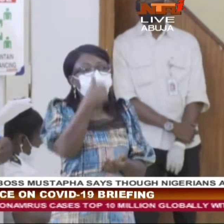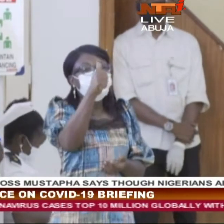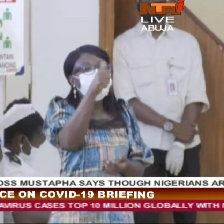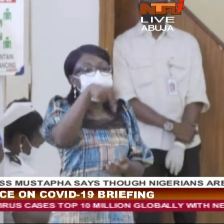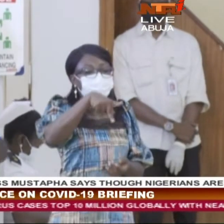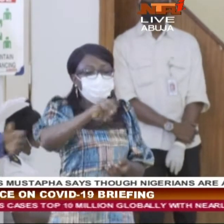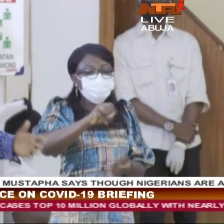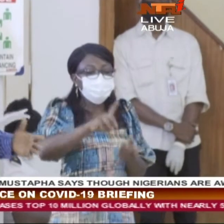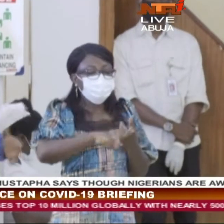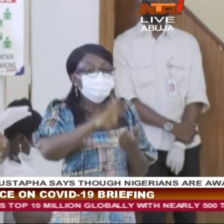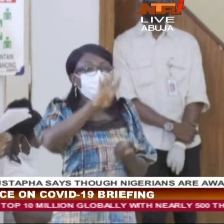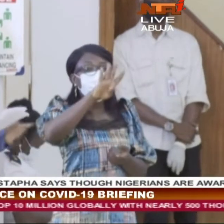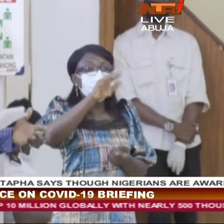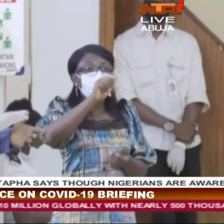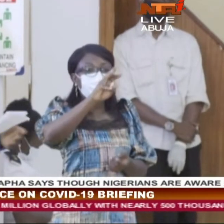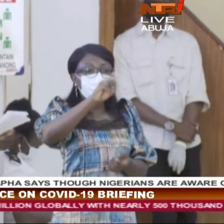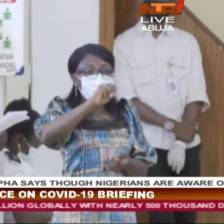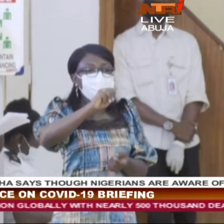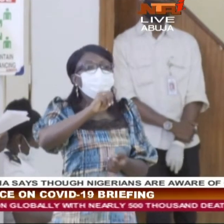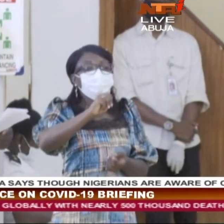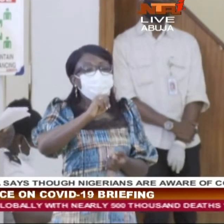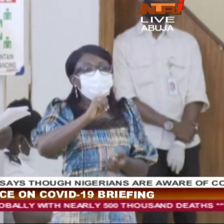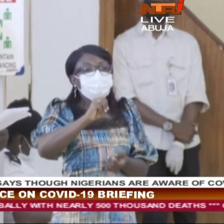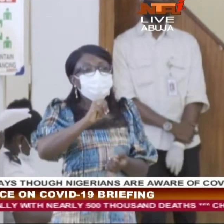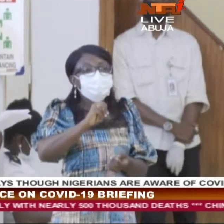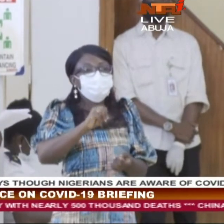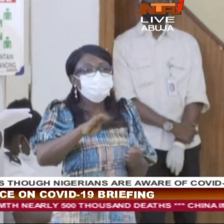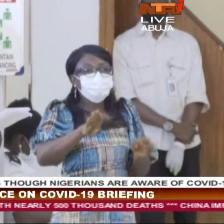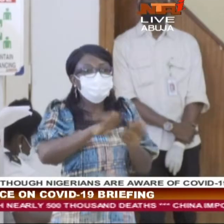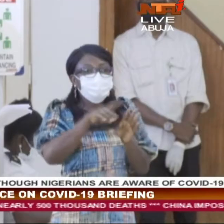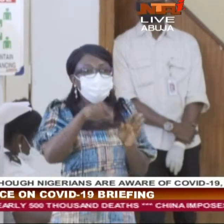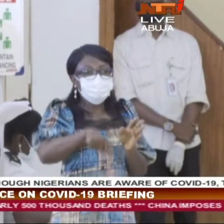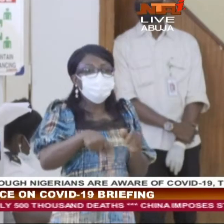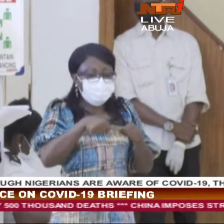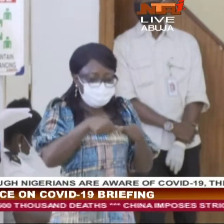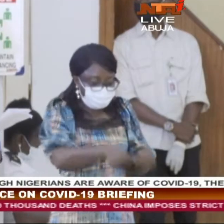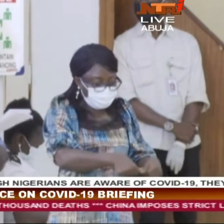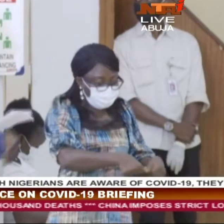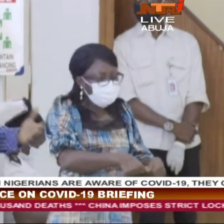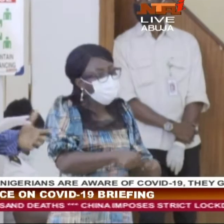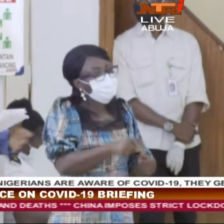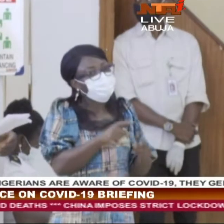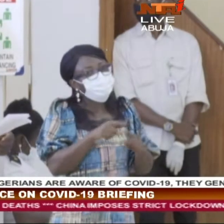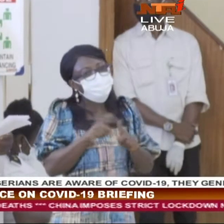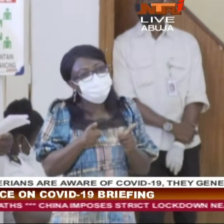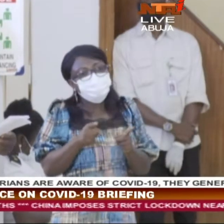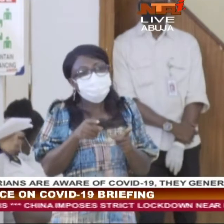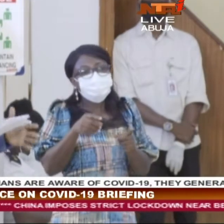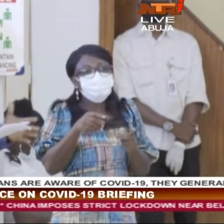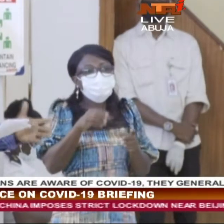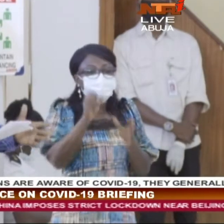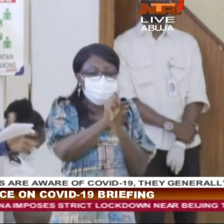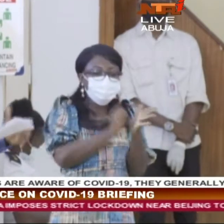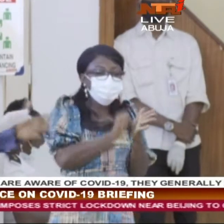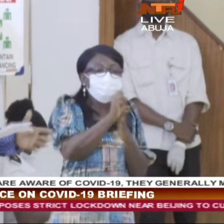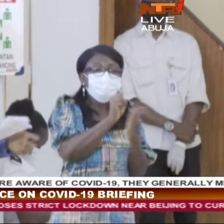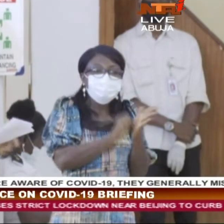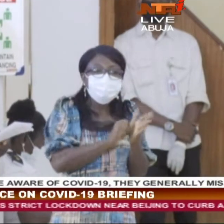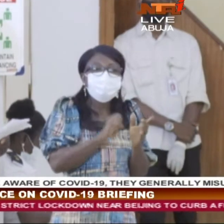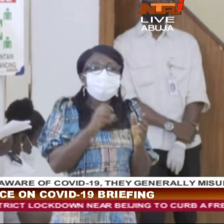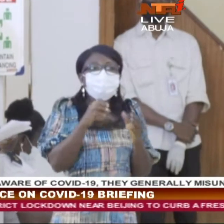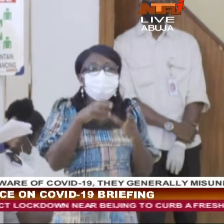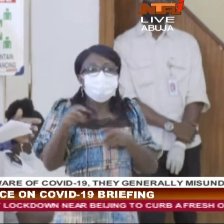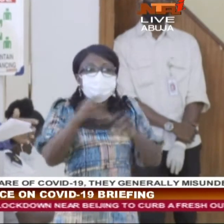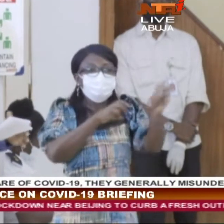4 a.m. overnight curfew nationwide remains, but that interstate travel is permitted